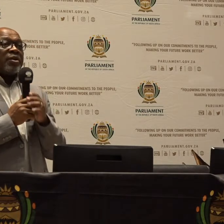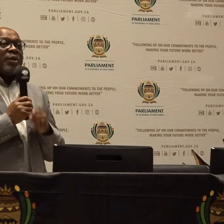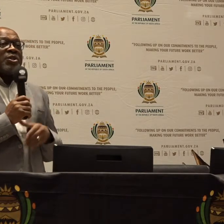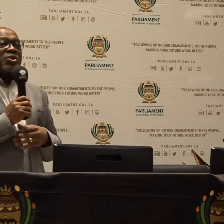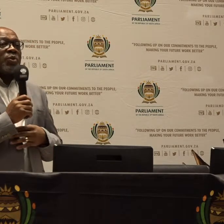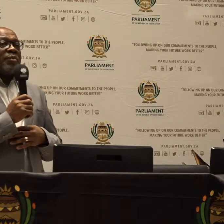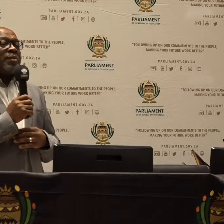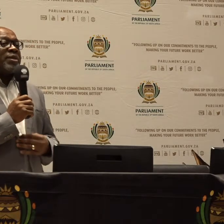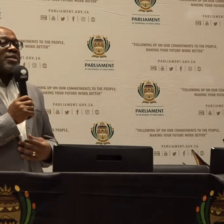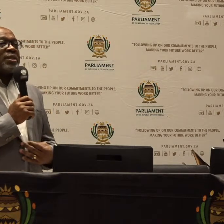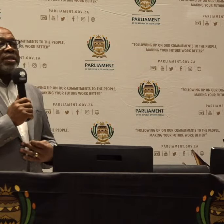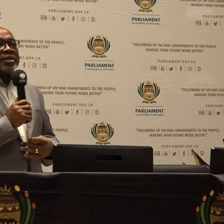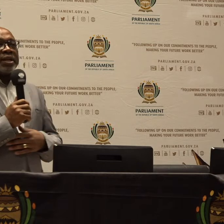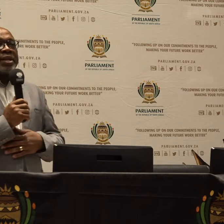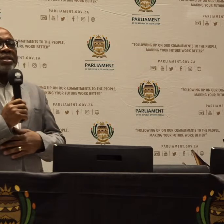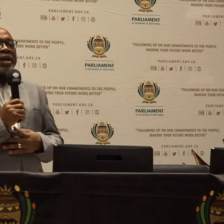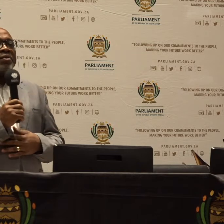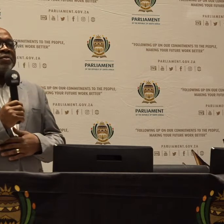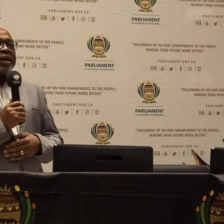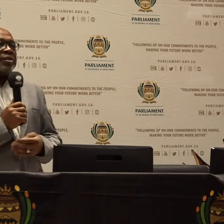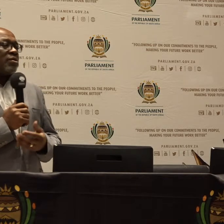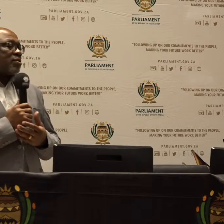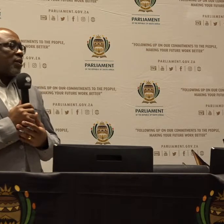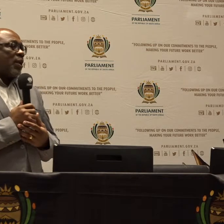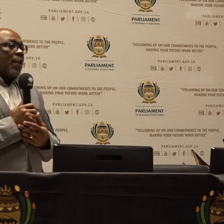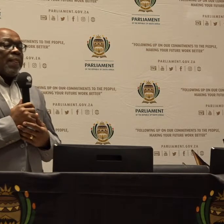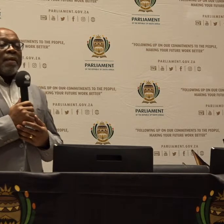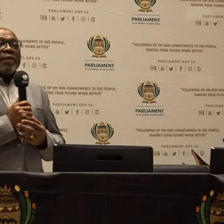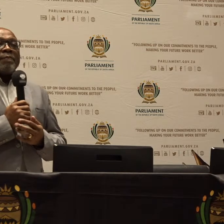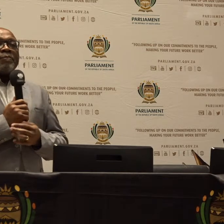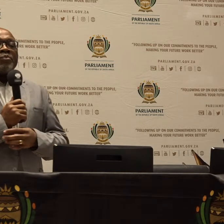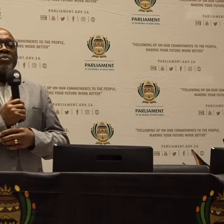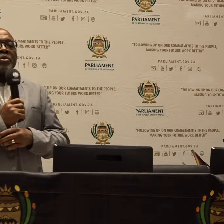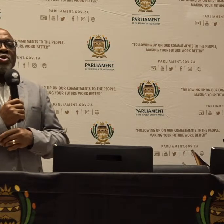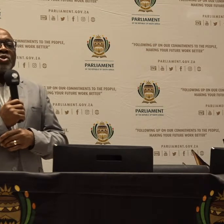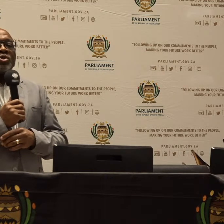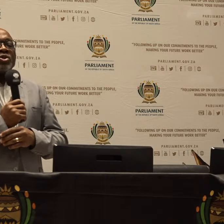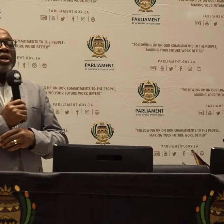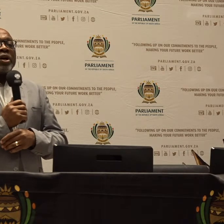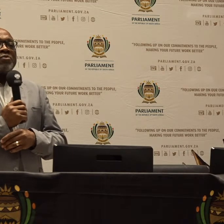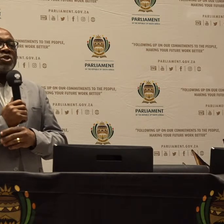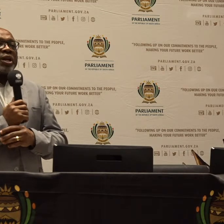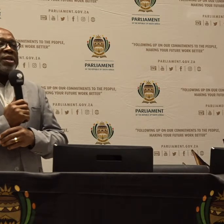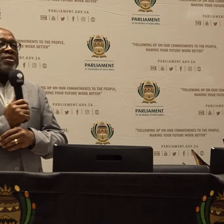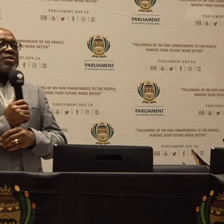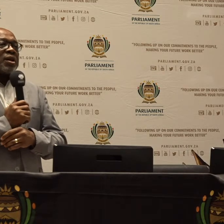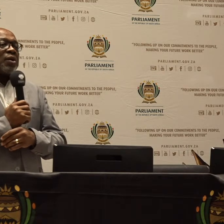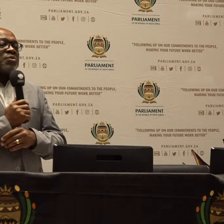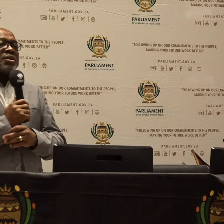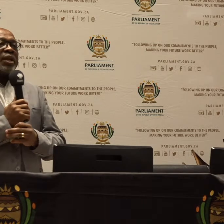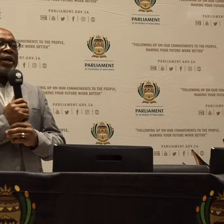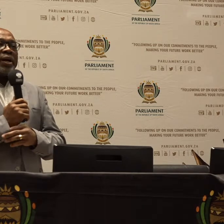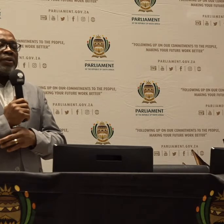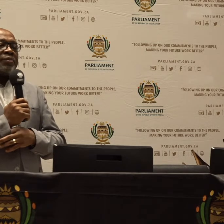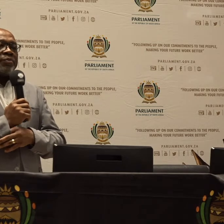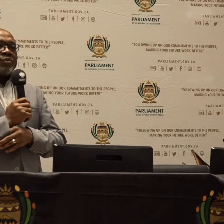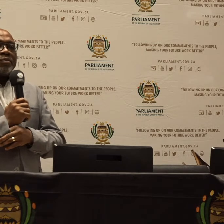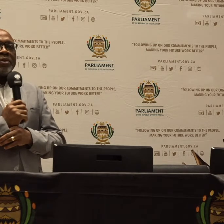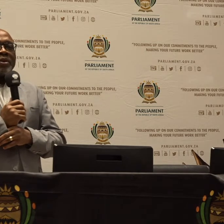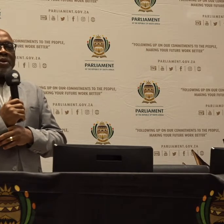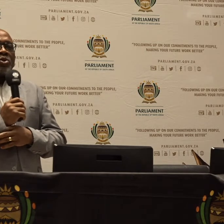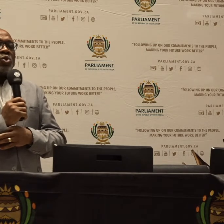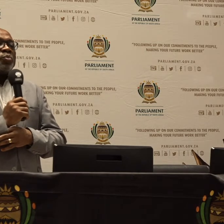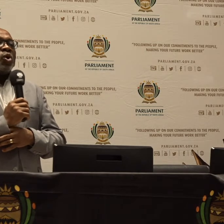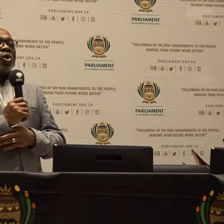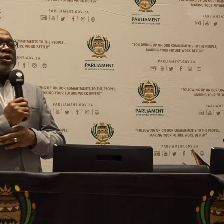thank you very much we may be seated as I invite chair of chairs councilor